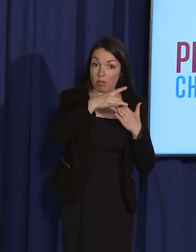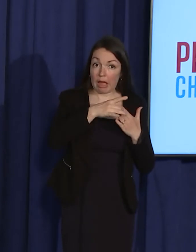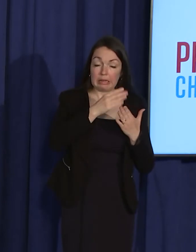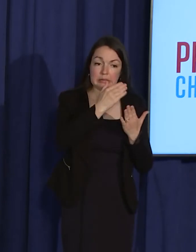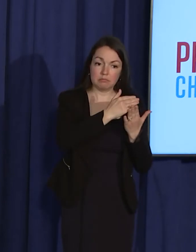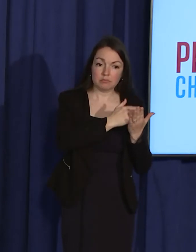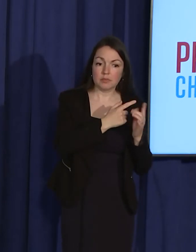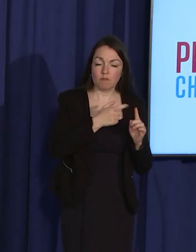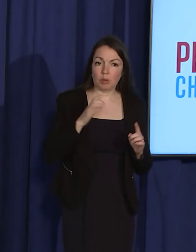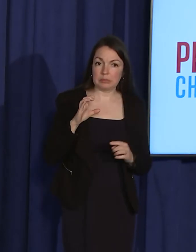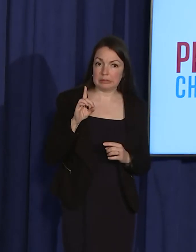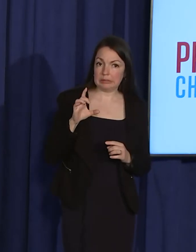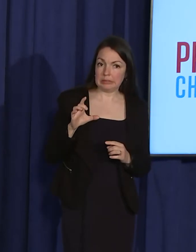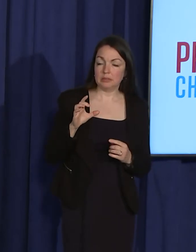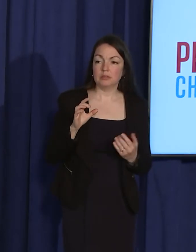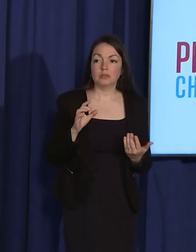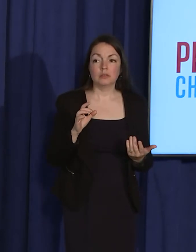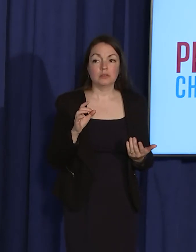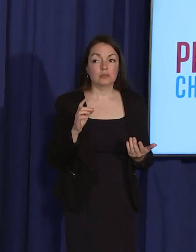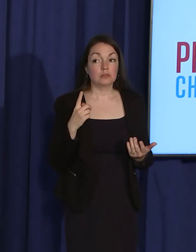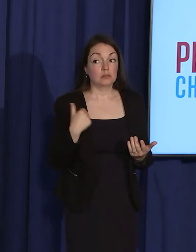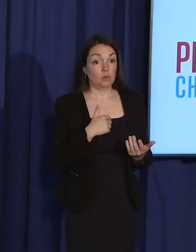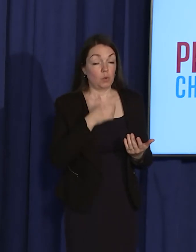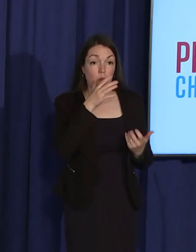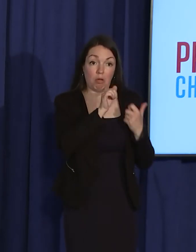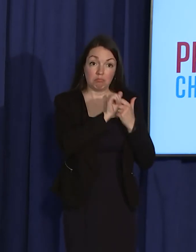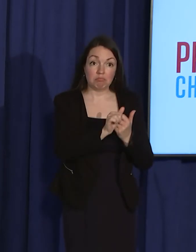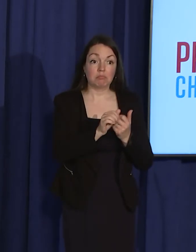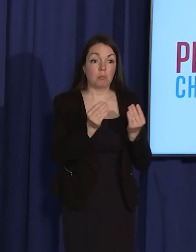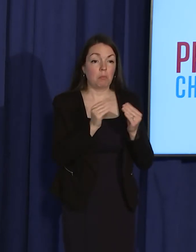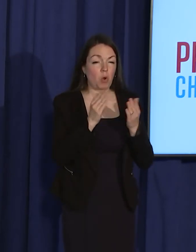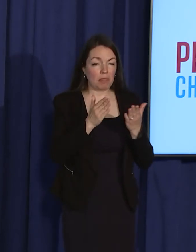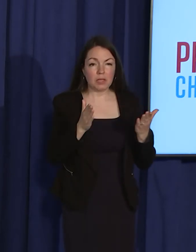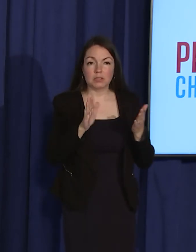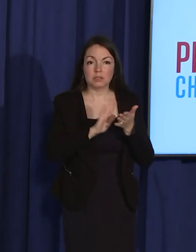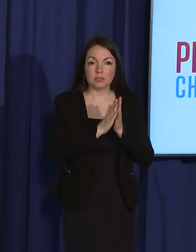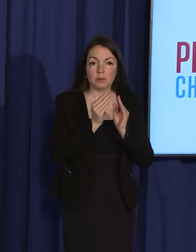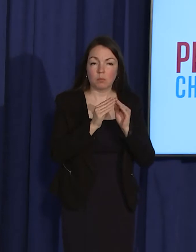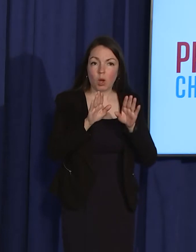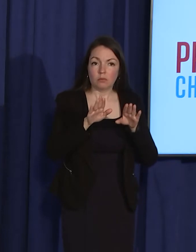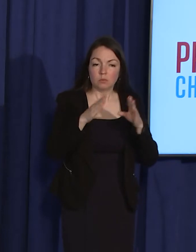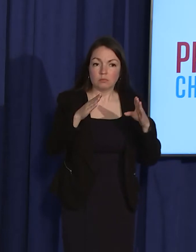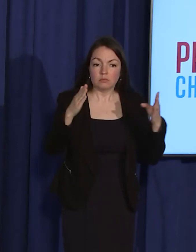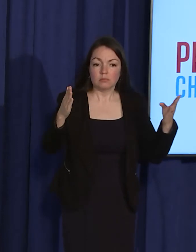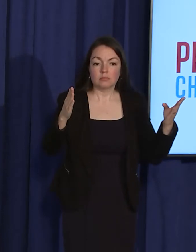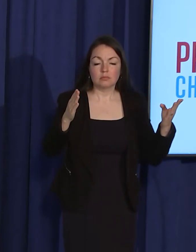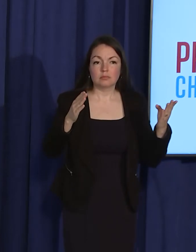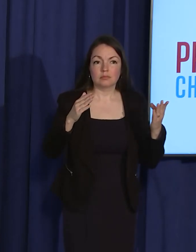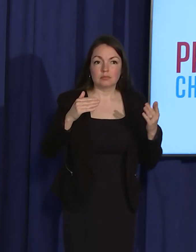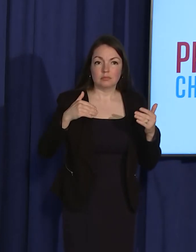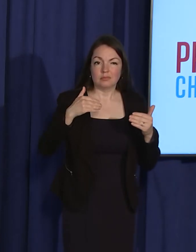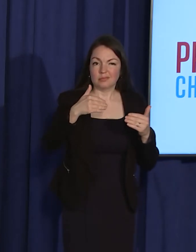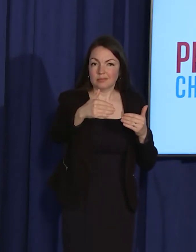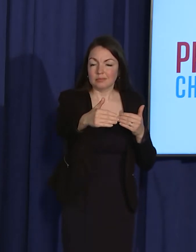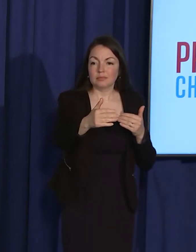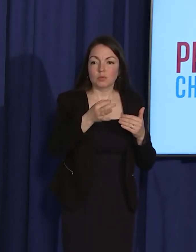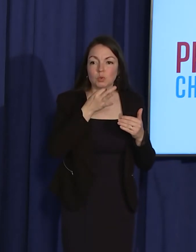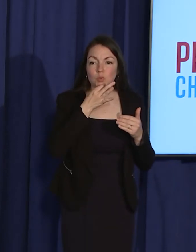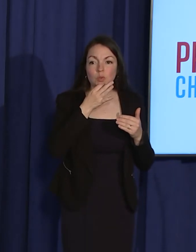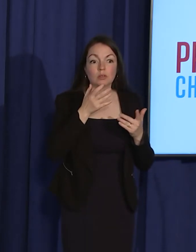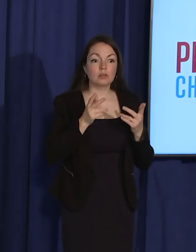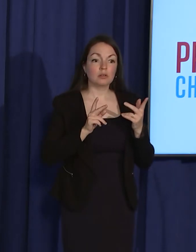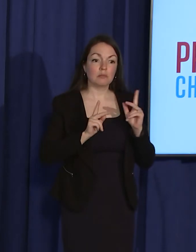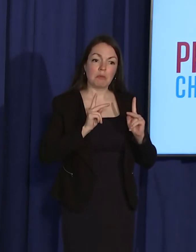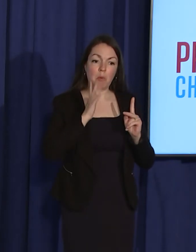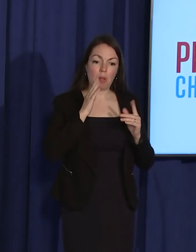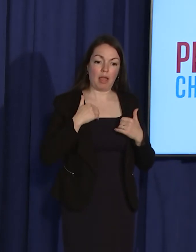as we will be opening things up a little bit more in sort of the days and weeks to come, there's going to be more opportunities for people